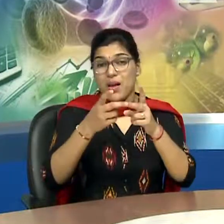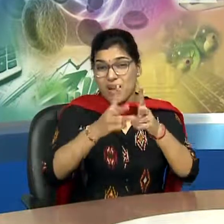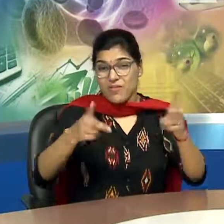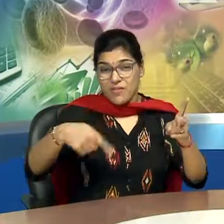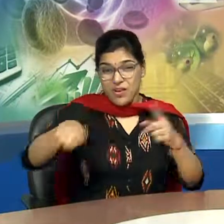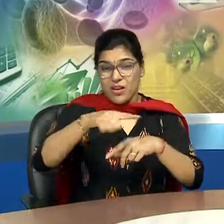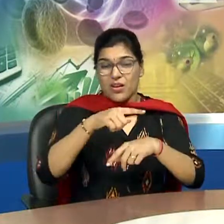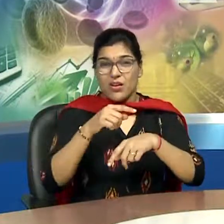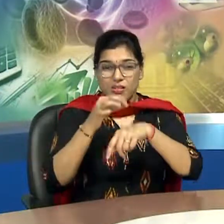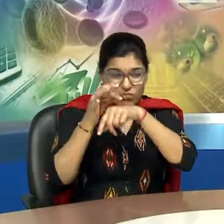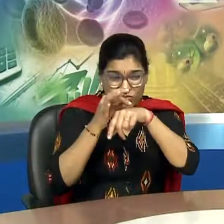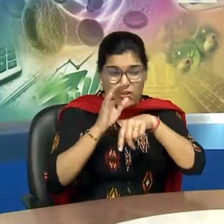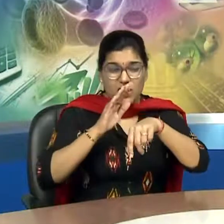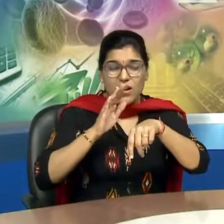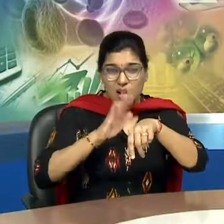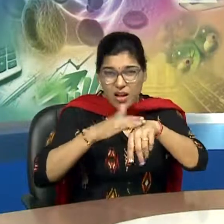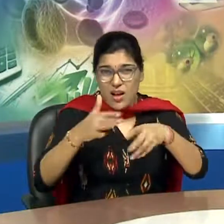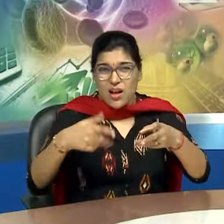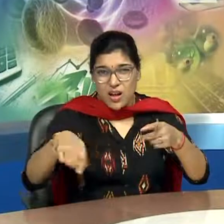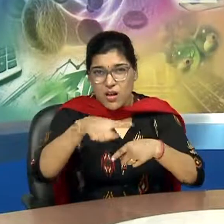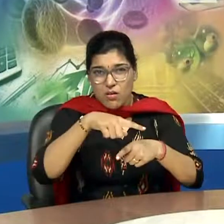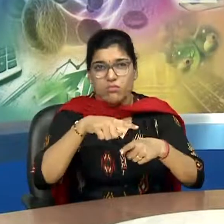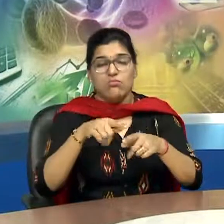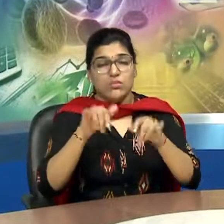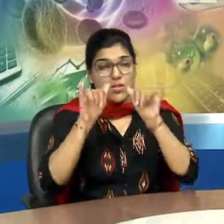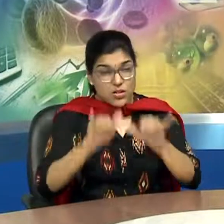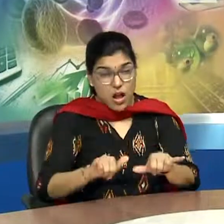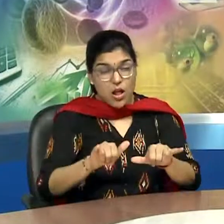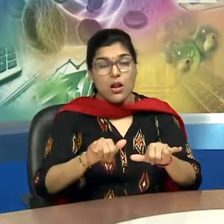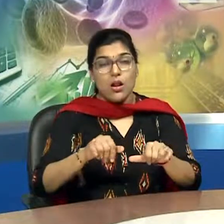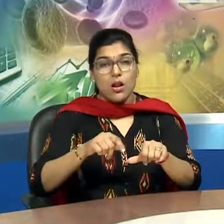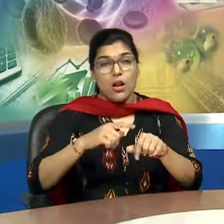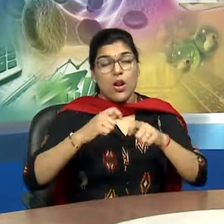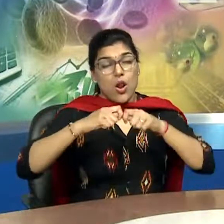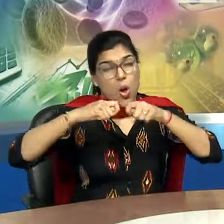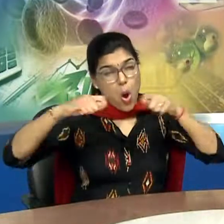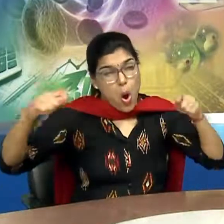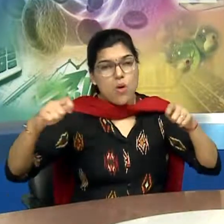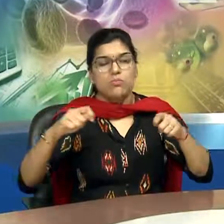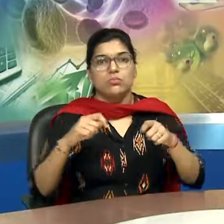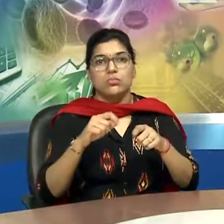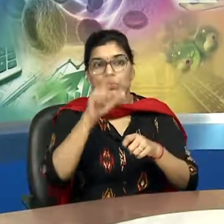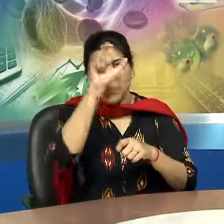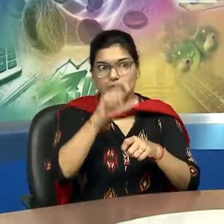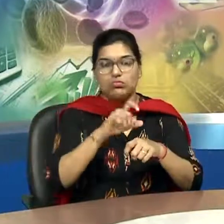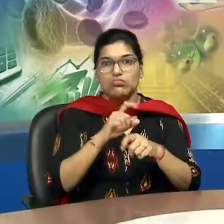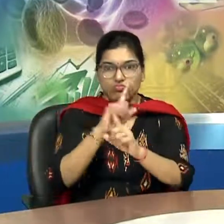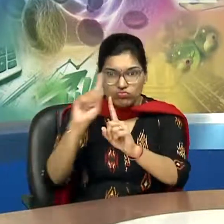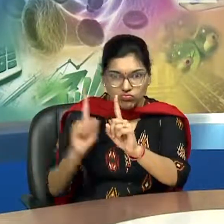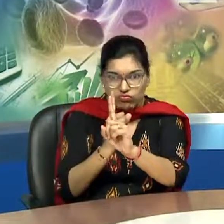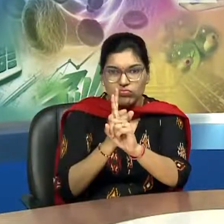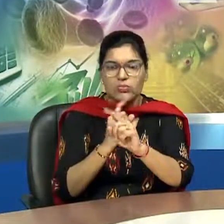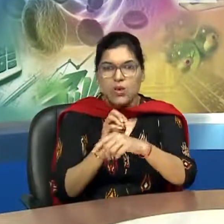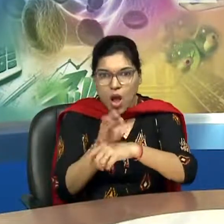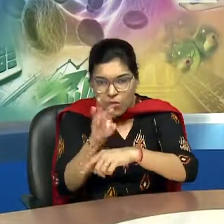And also some patients who stay in treatment longer, they have better